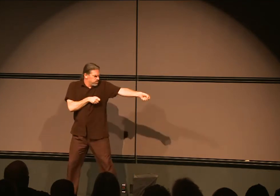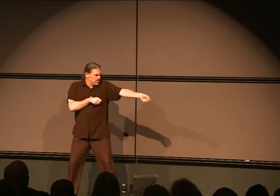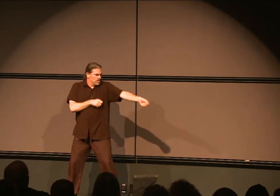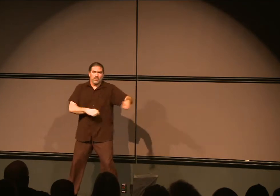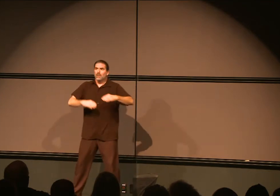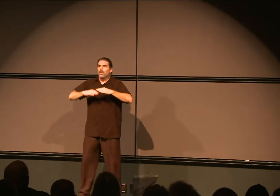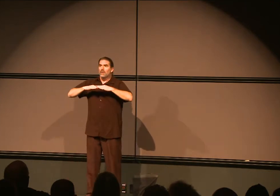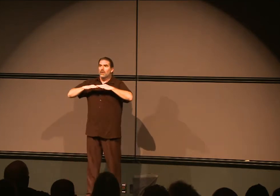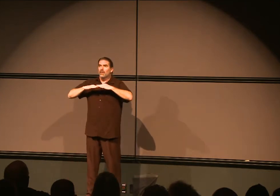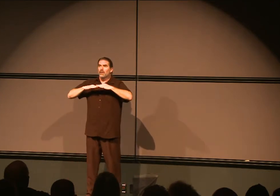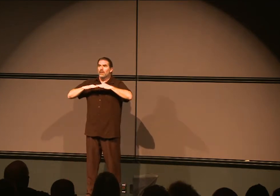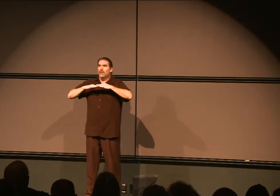Shoveling down.